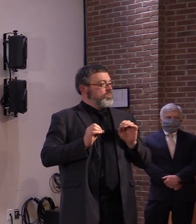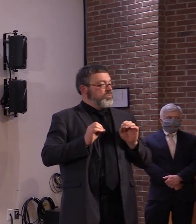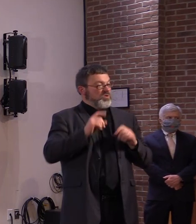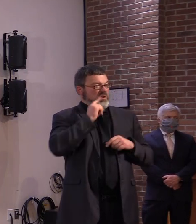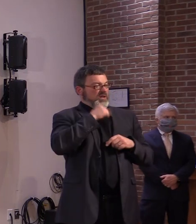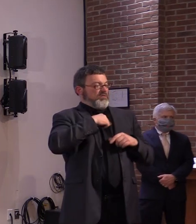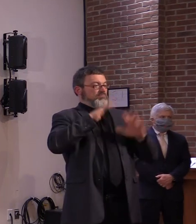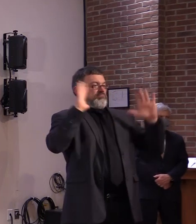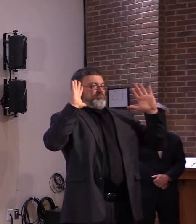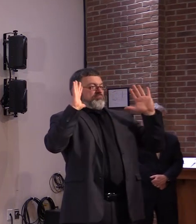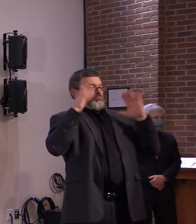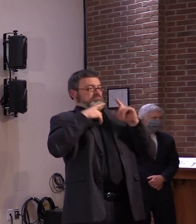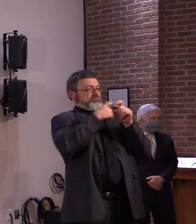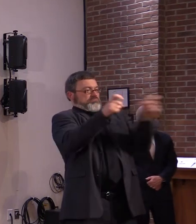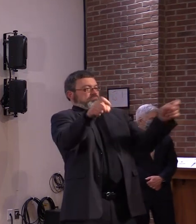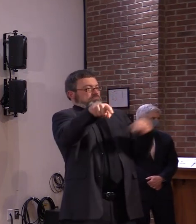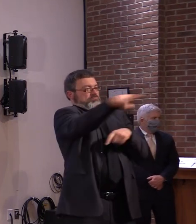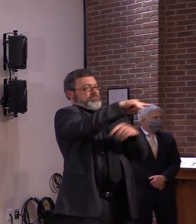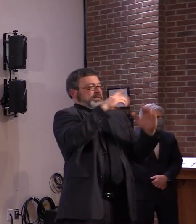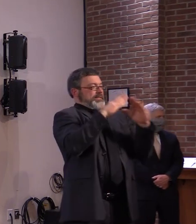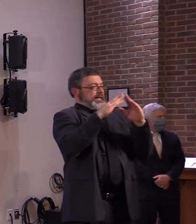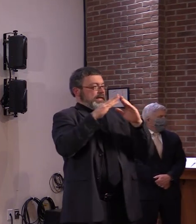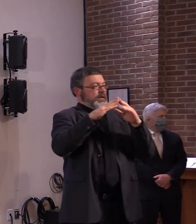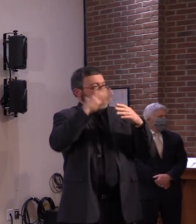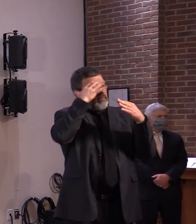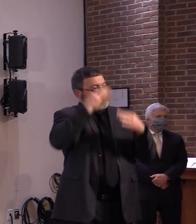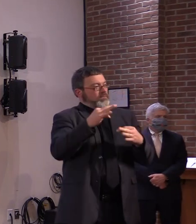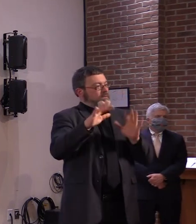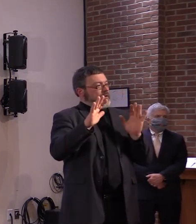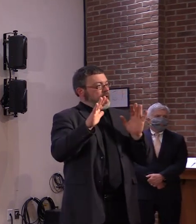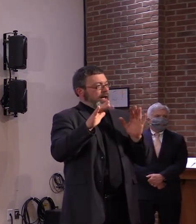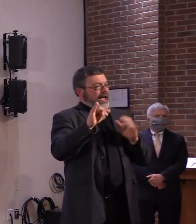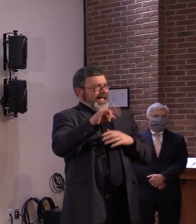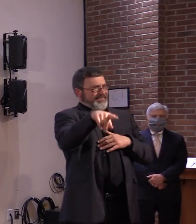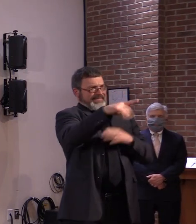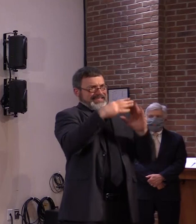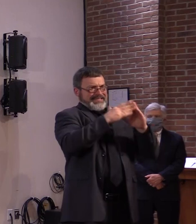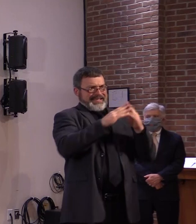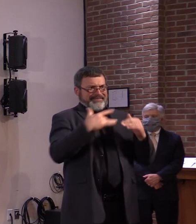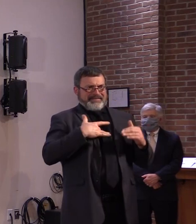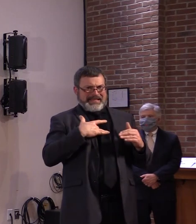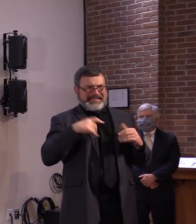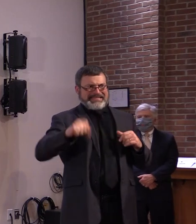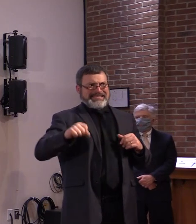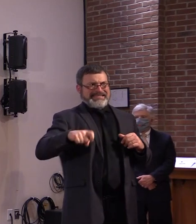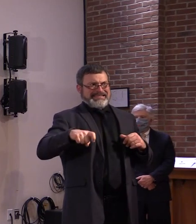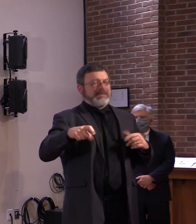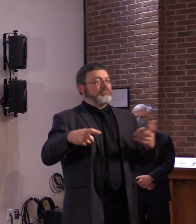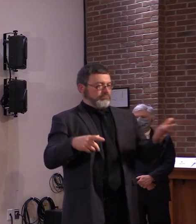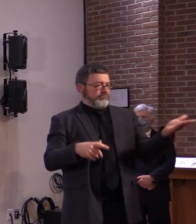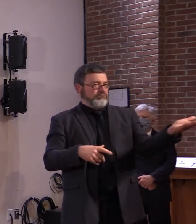Communities can utilize this tool if they see it's necessary for their communities.